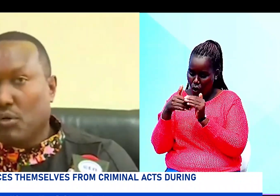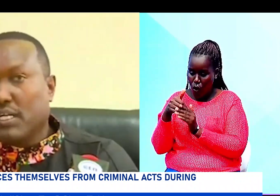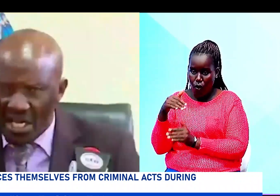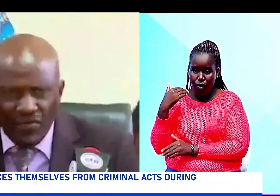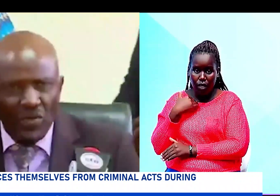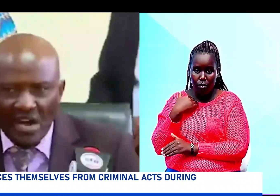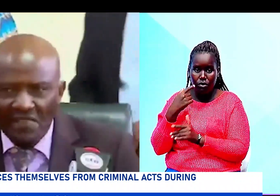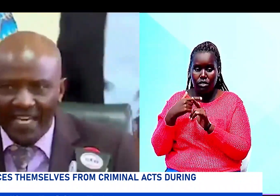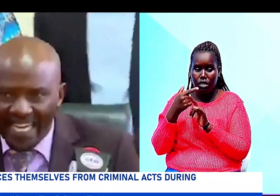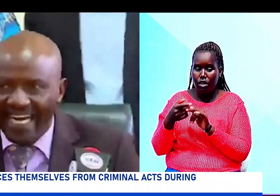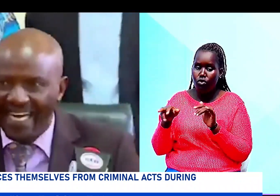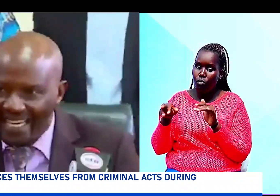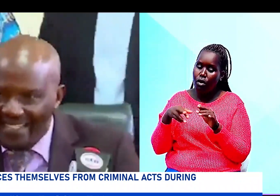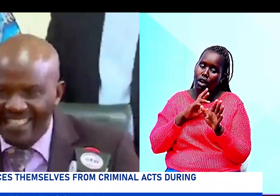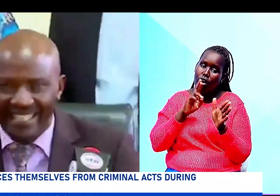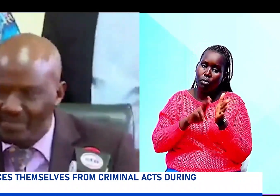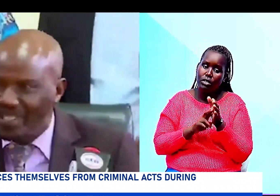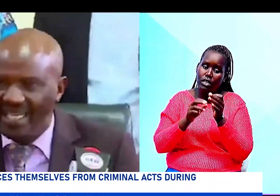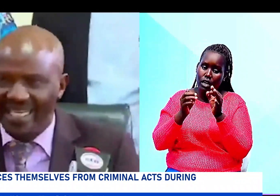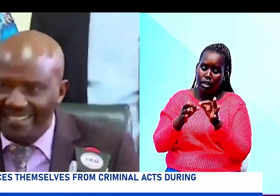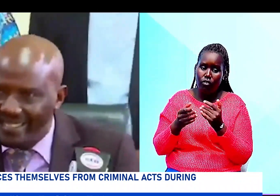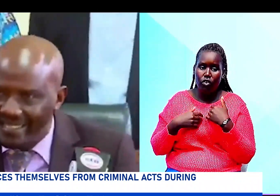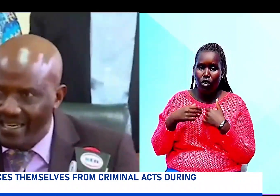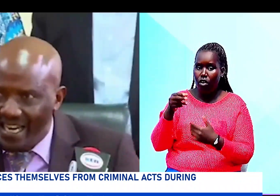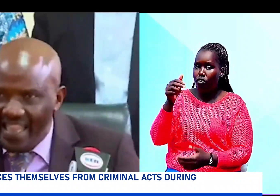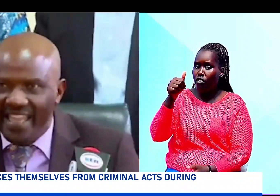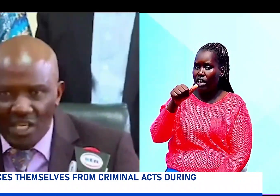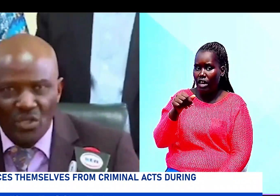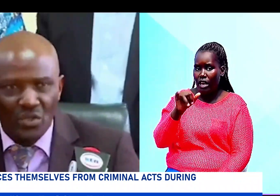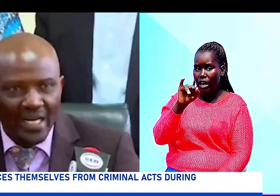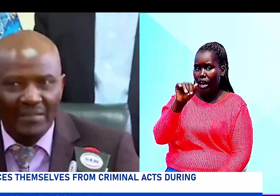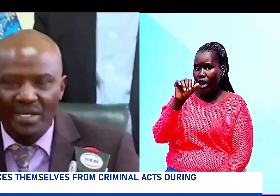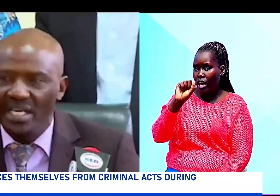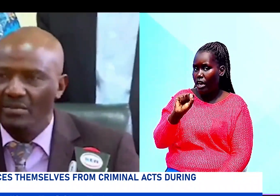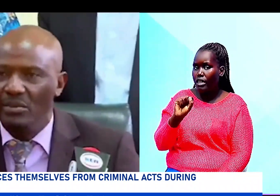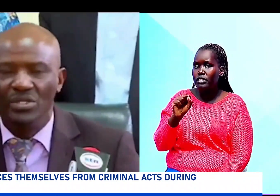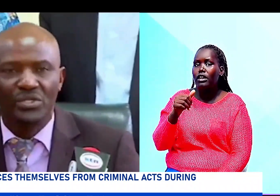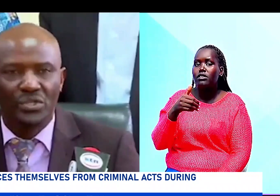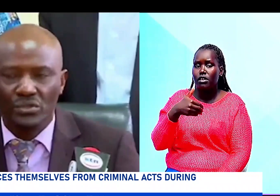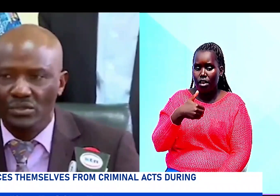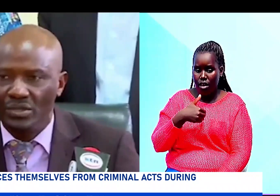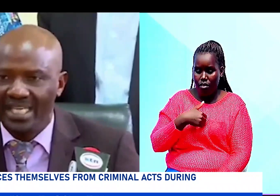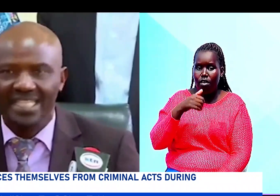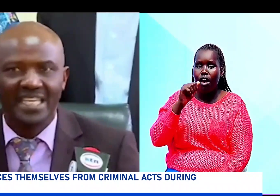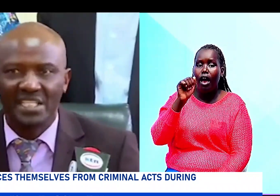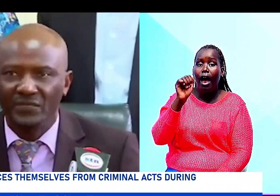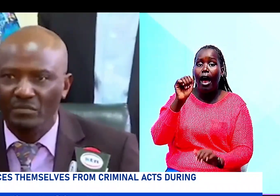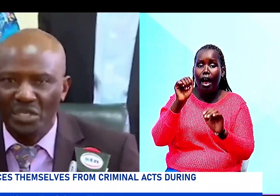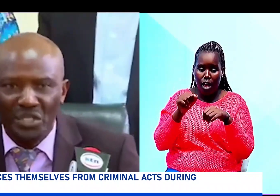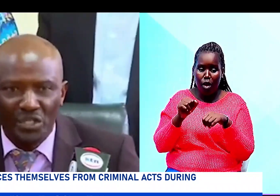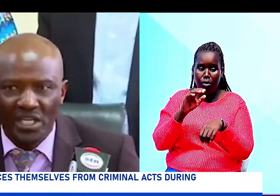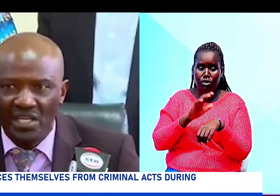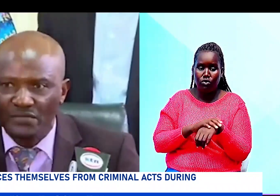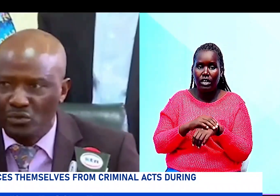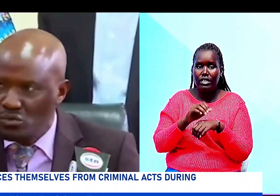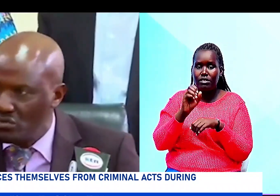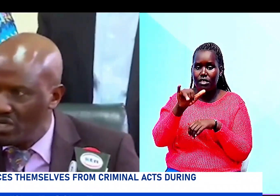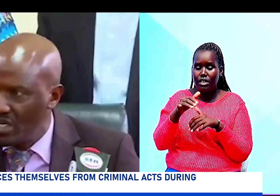book. If you have any IS in this particular country, they should have been able to get that information, if true,